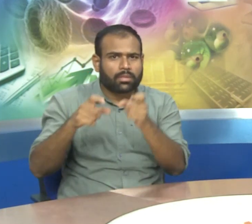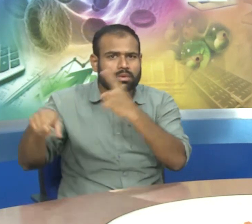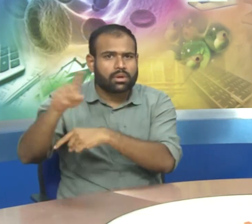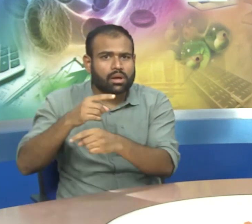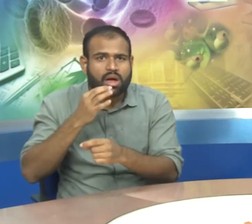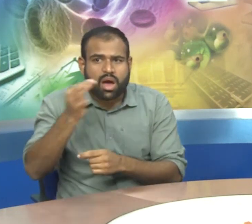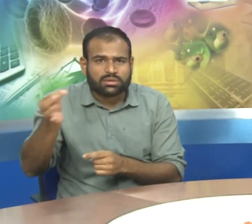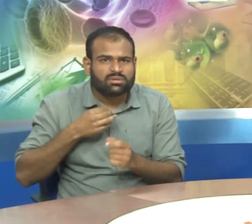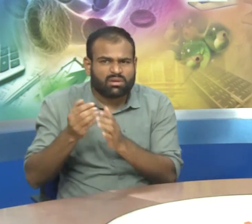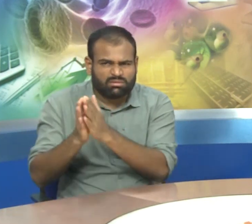subject.